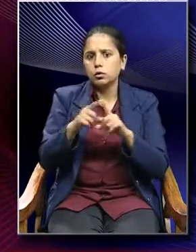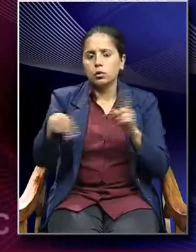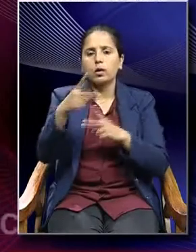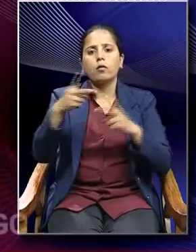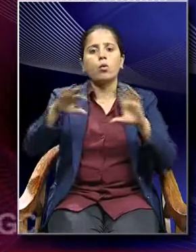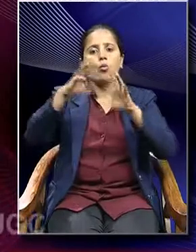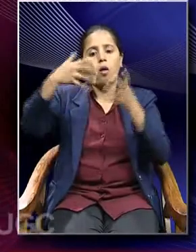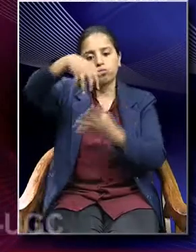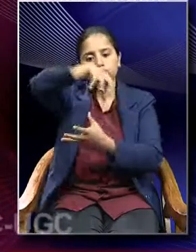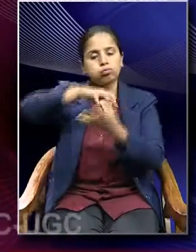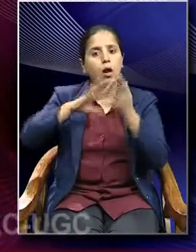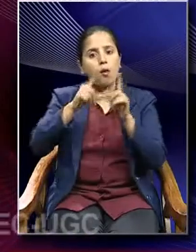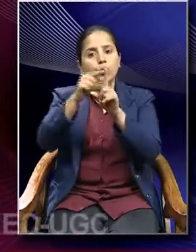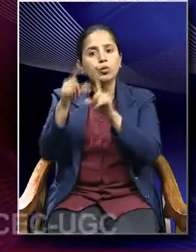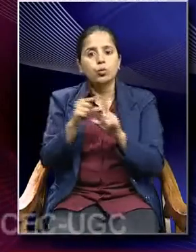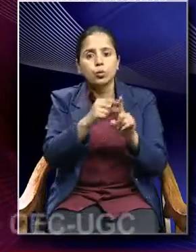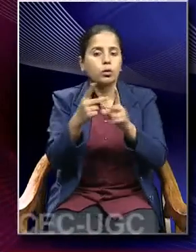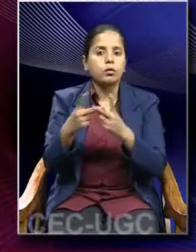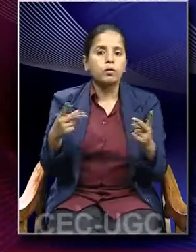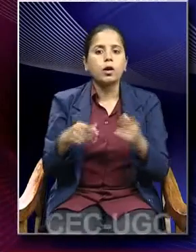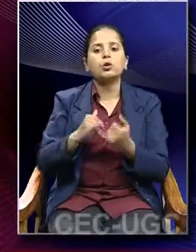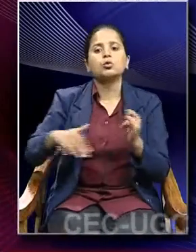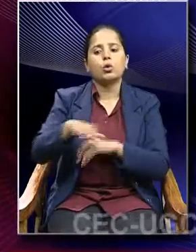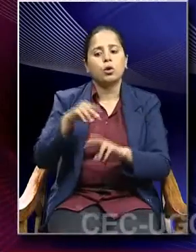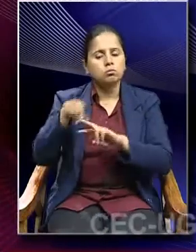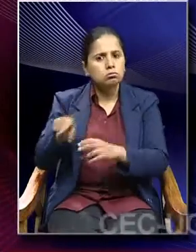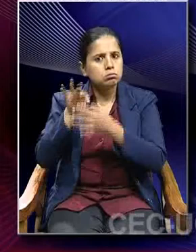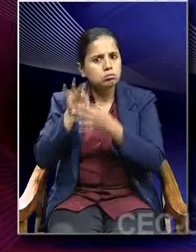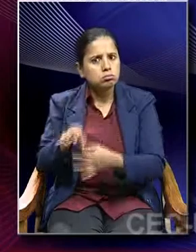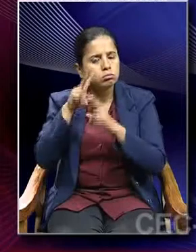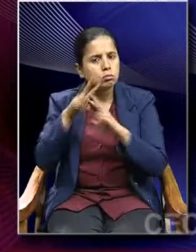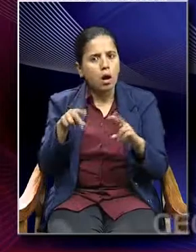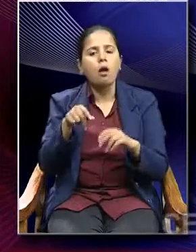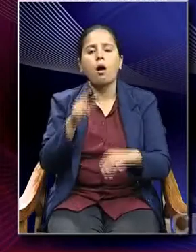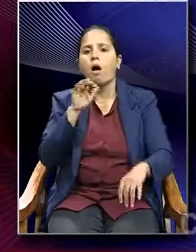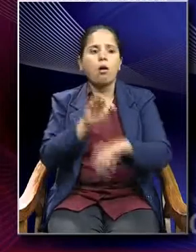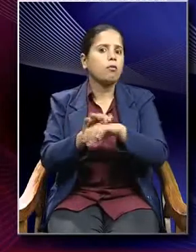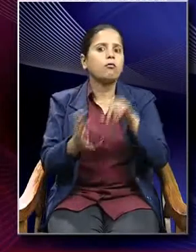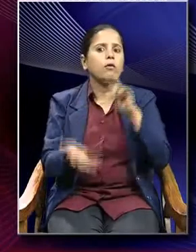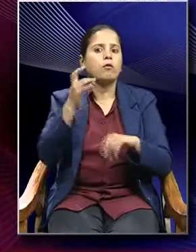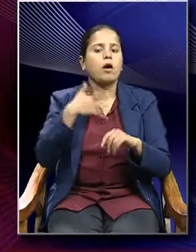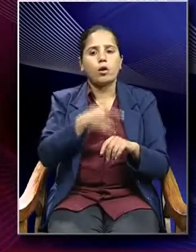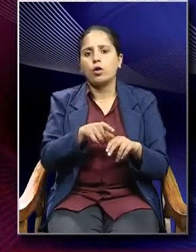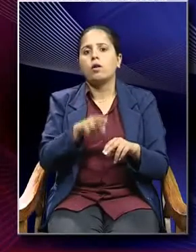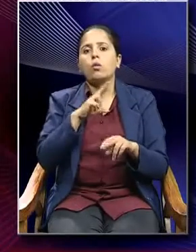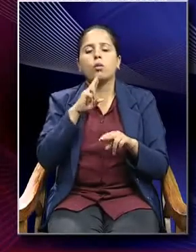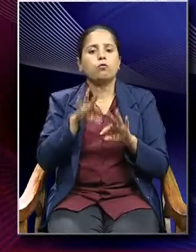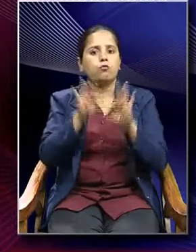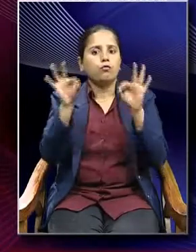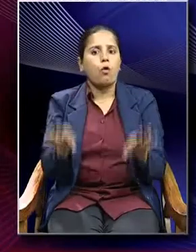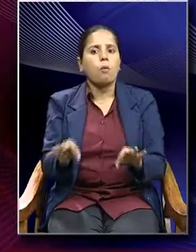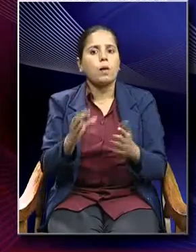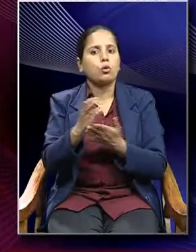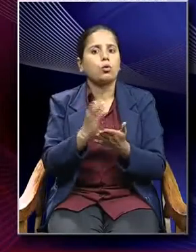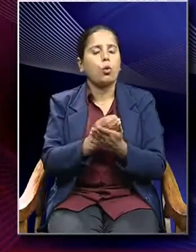parts of the world, and sociology was being recognized as a formal discipline or a course of